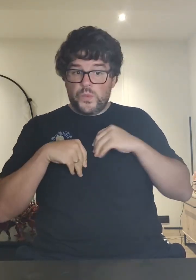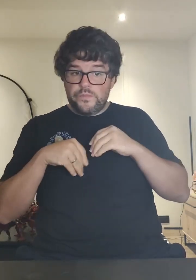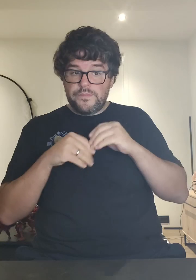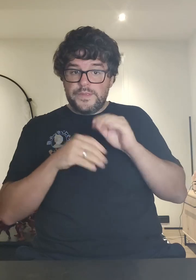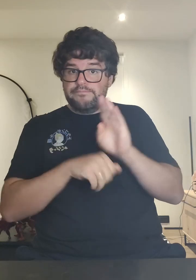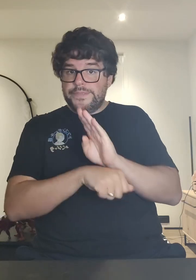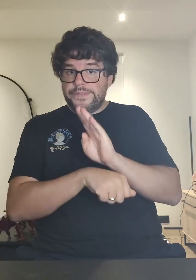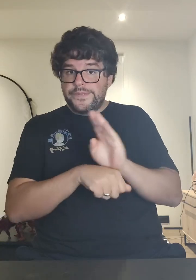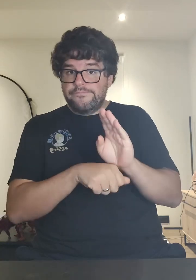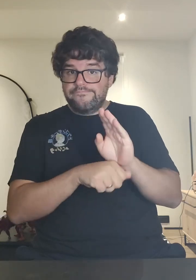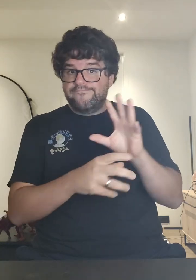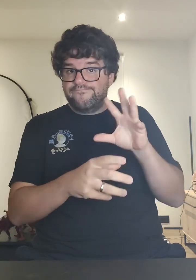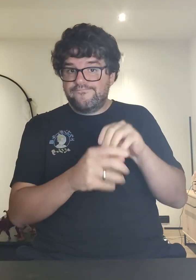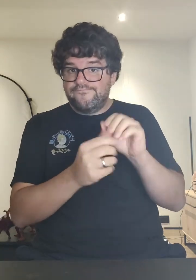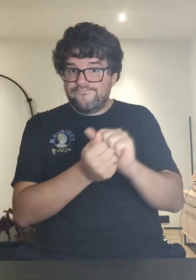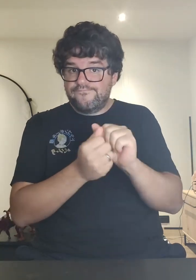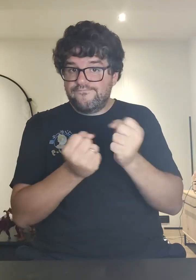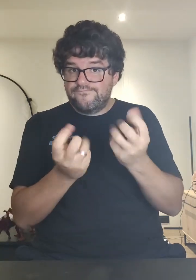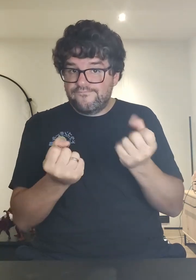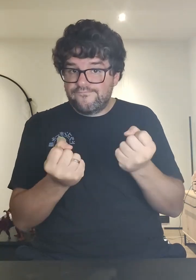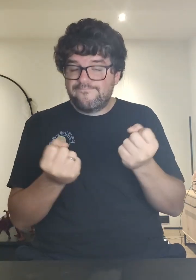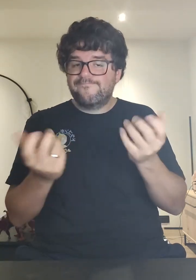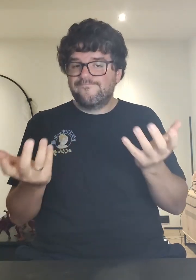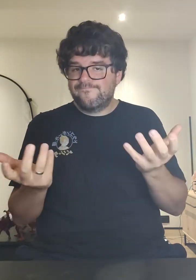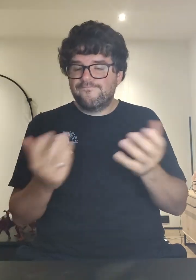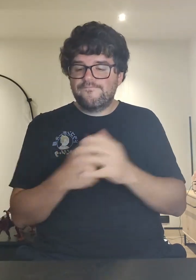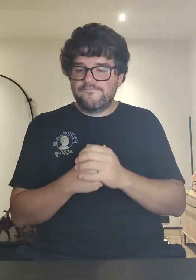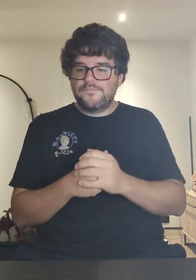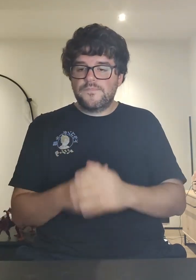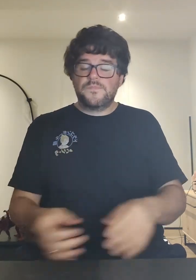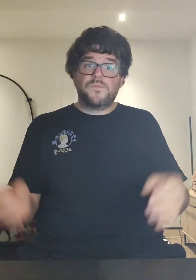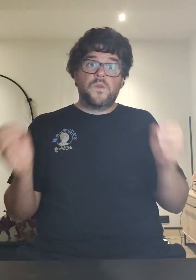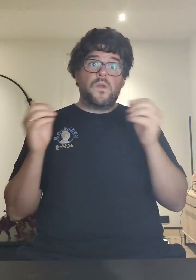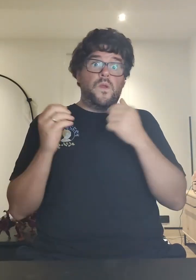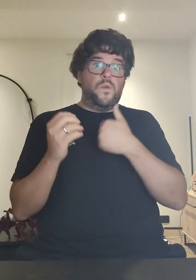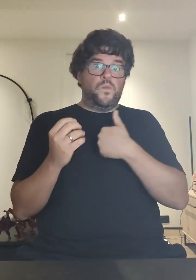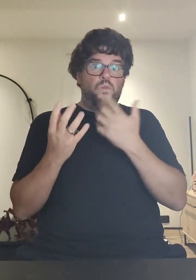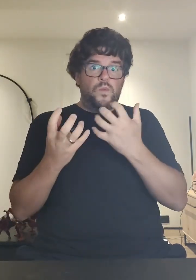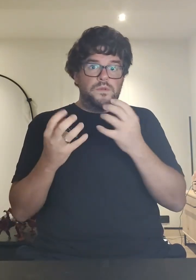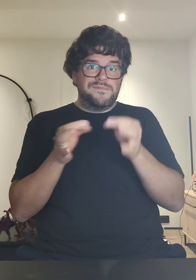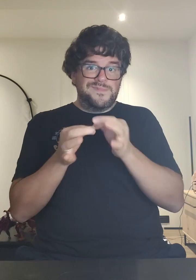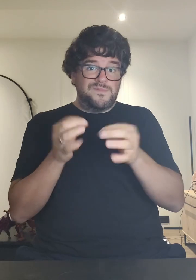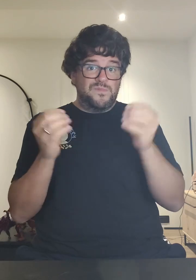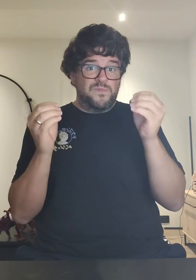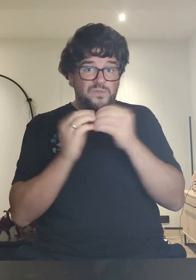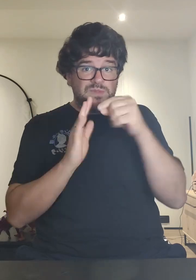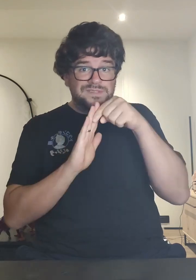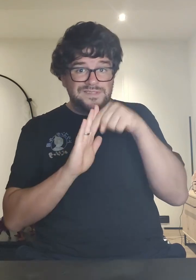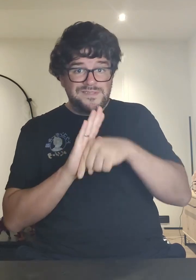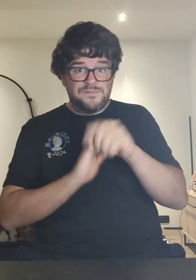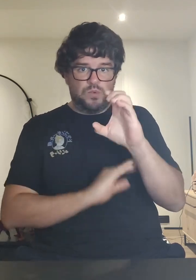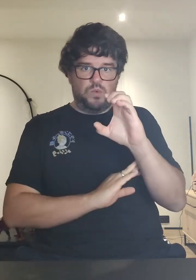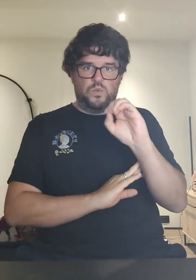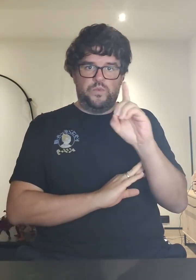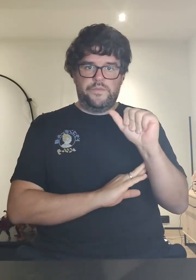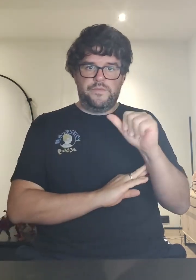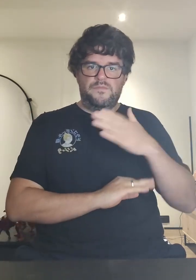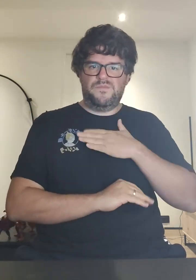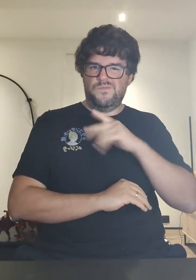interpreter. I have this business where I am teaching sign and teaching people to use it. I would